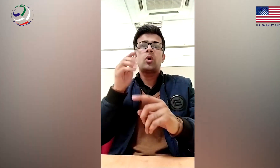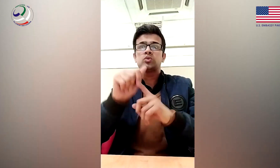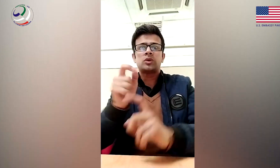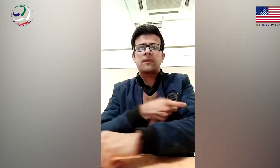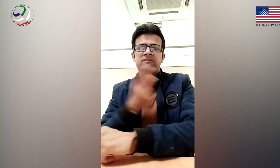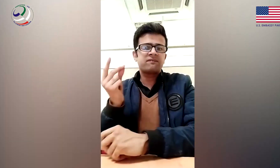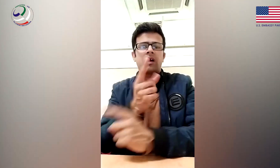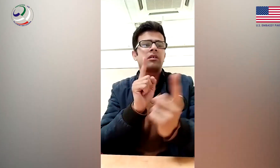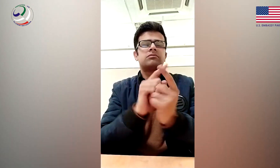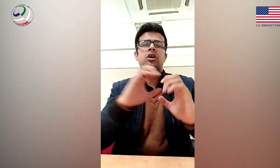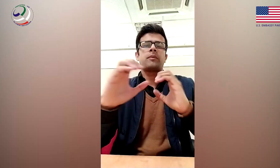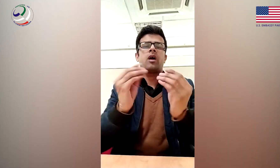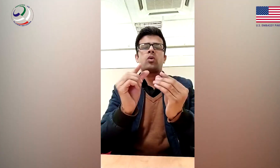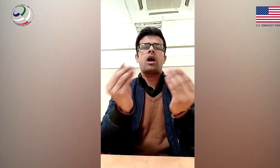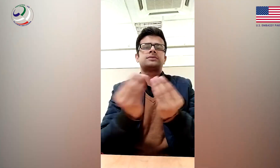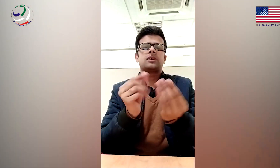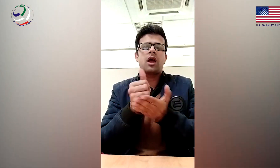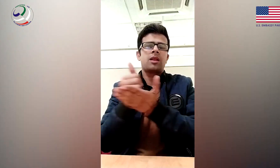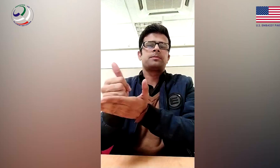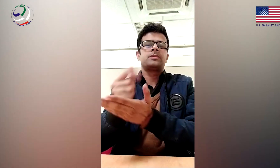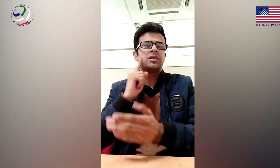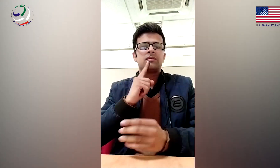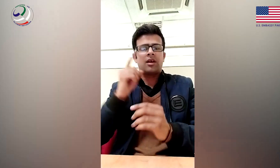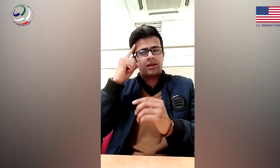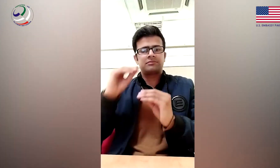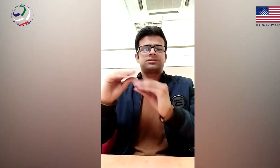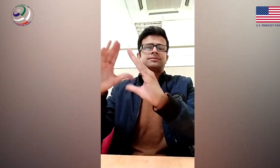good, because it gets very hard for the deaf people to communicate.